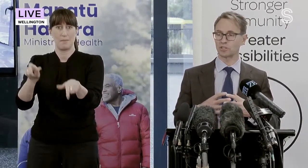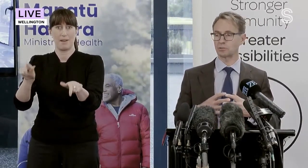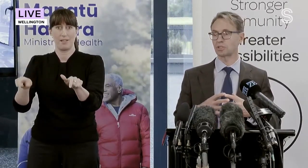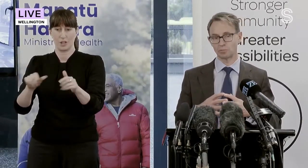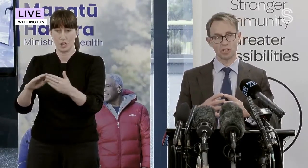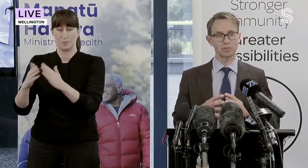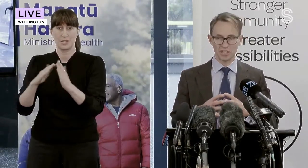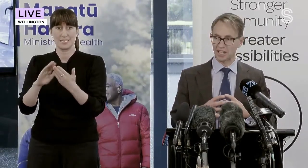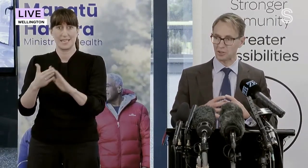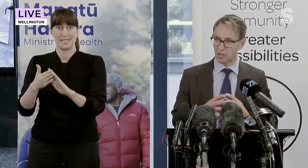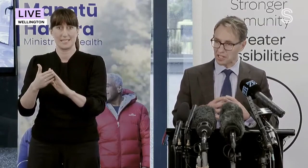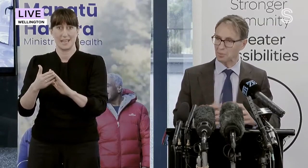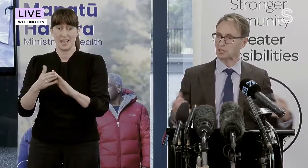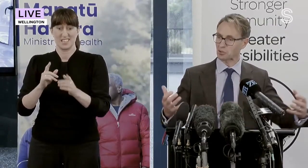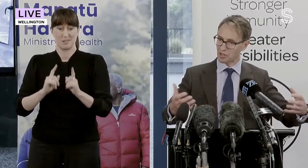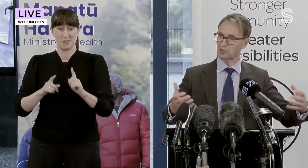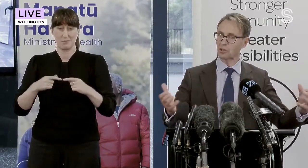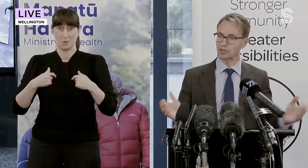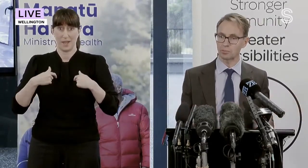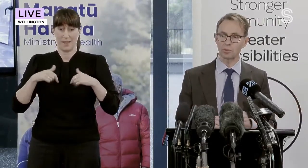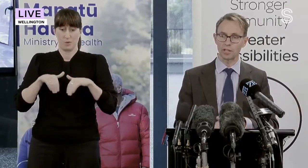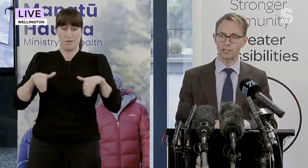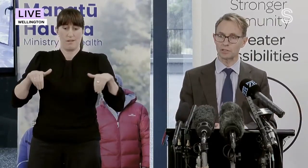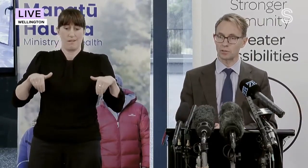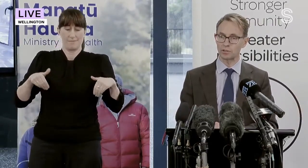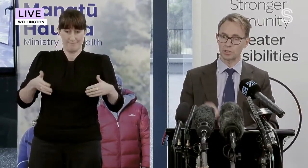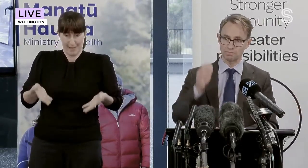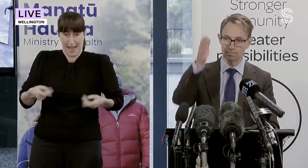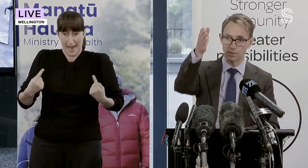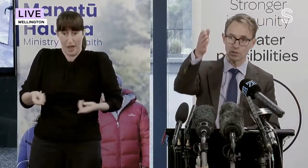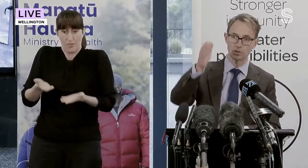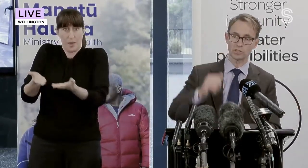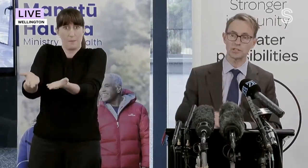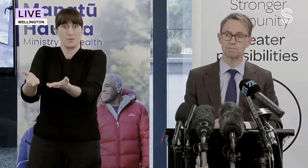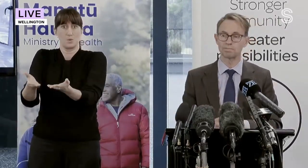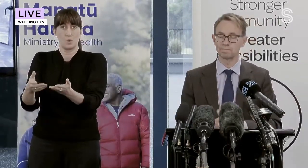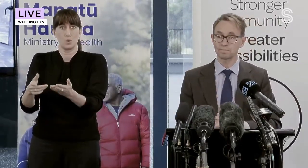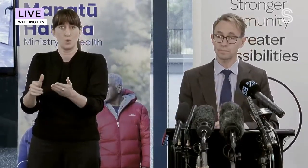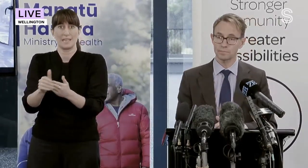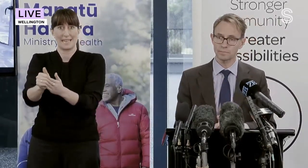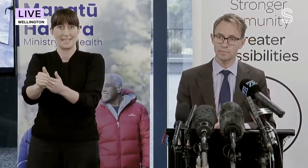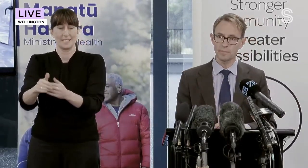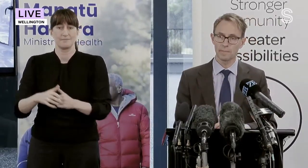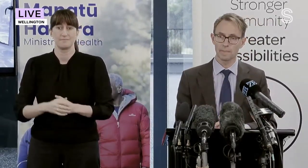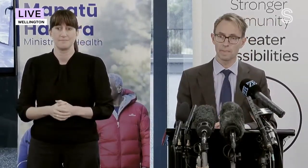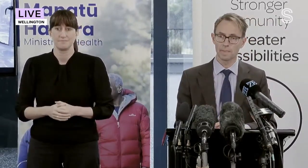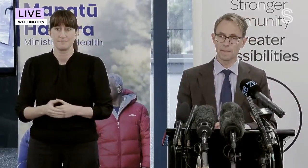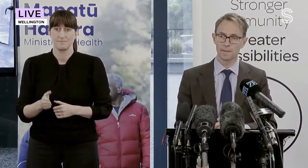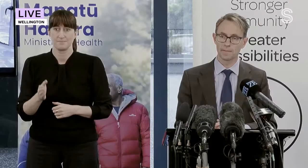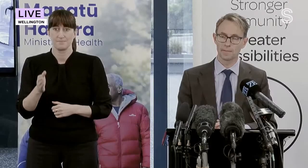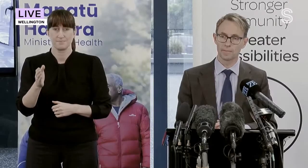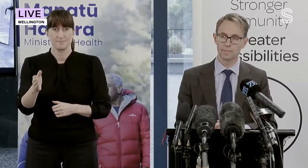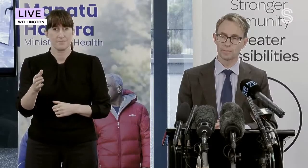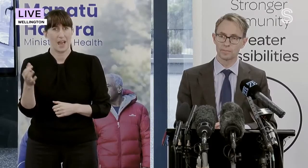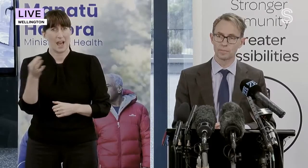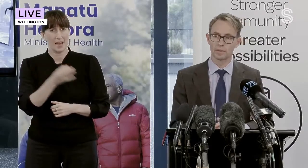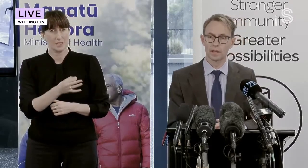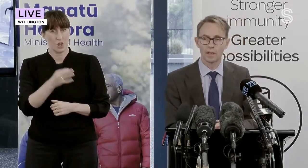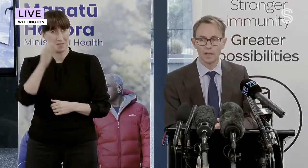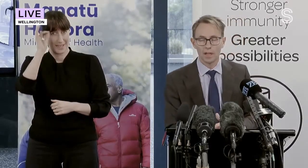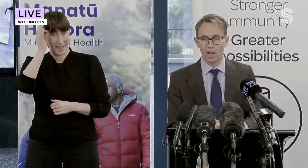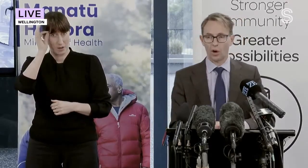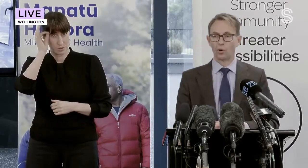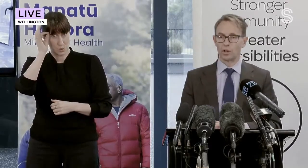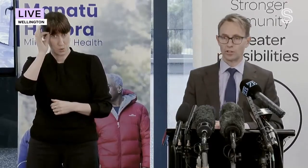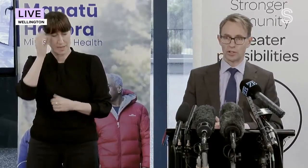job is to sometimes get out of the way and make sure they've got the support they need to do so. There's a question here. How many councils in New Zealand aren't currently fluoridating